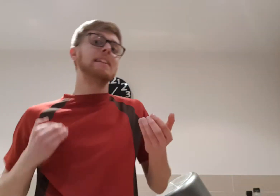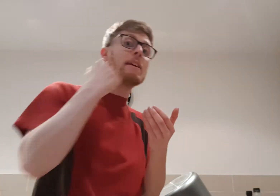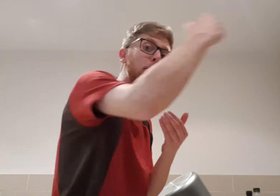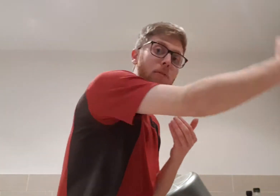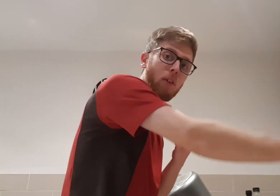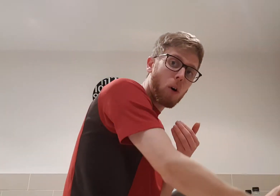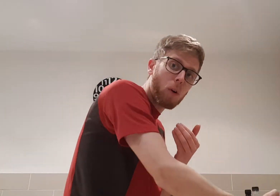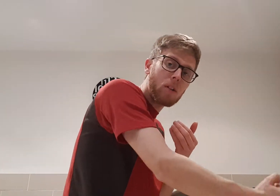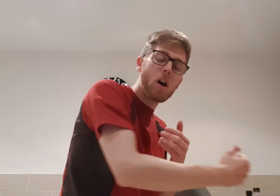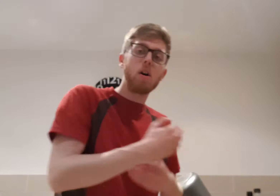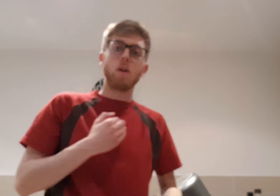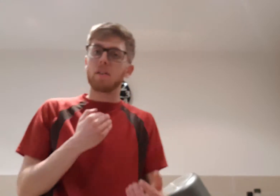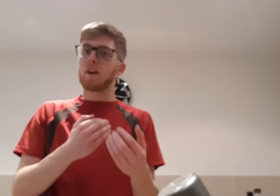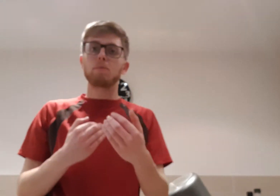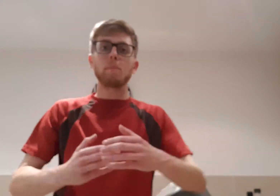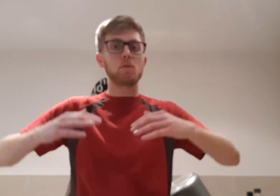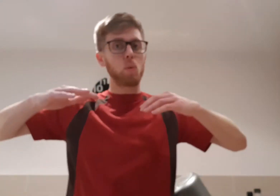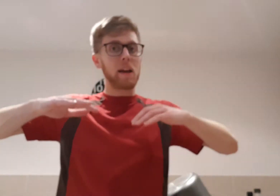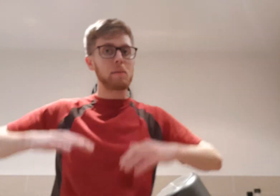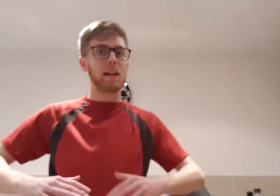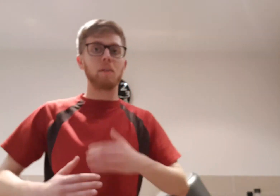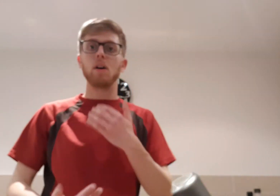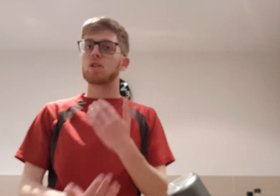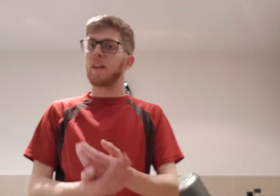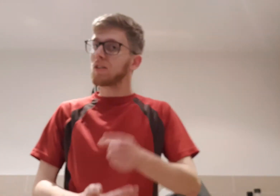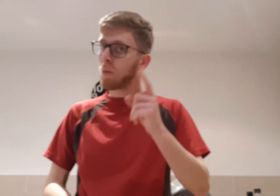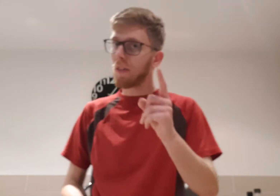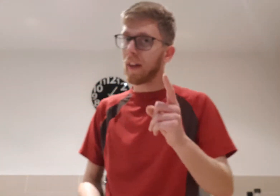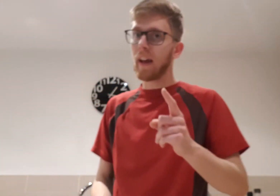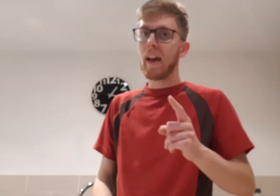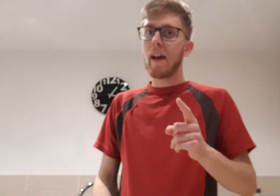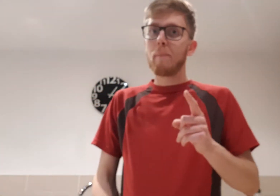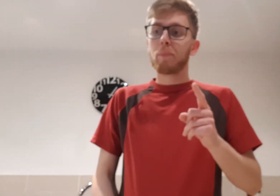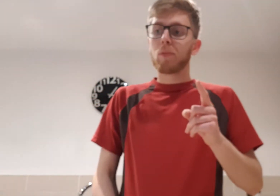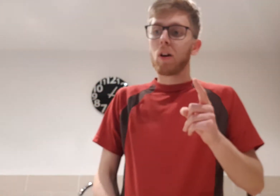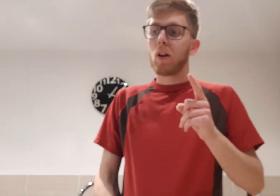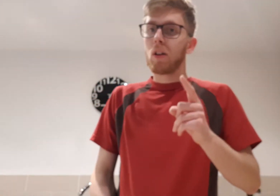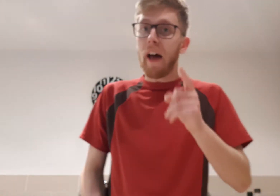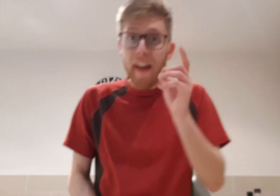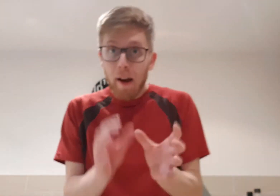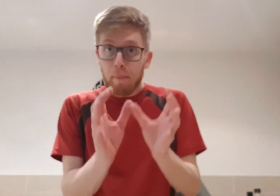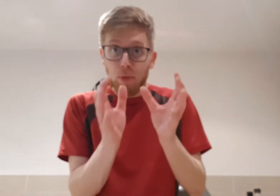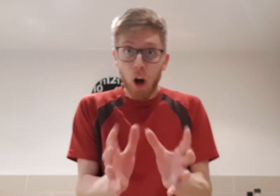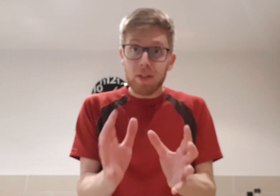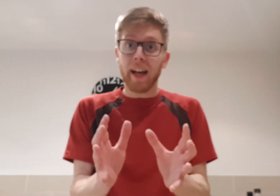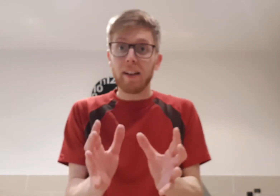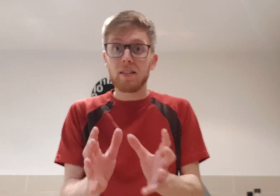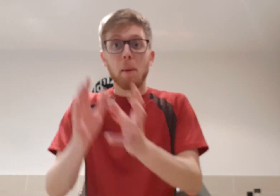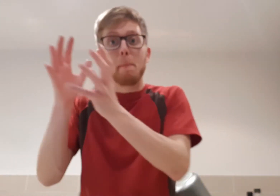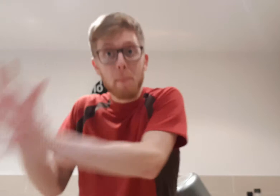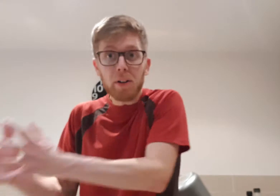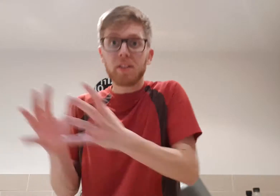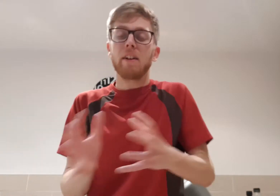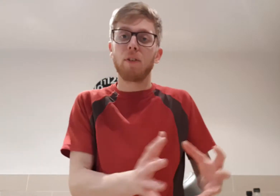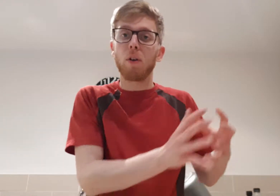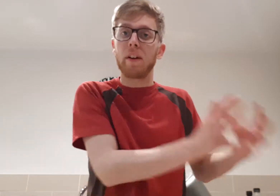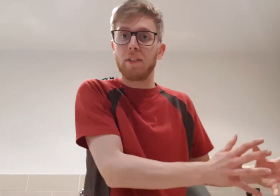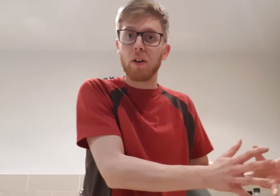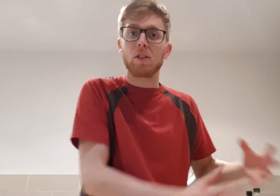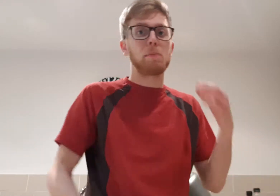leap forward rather than a problem that's weighing me down. So that's one thing. And that process must involve a difficulty. But